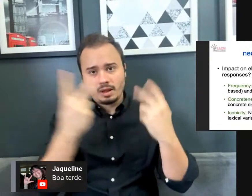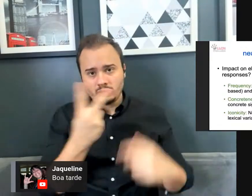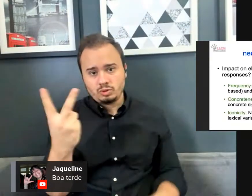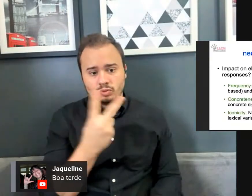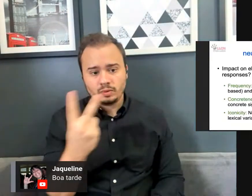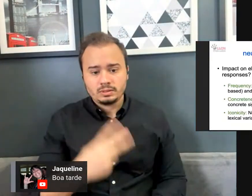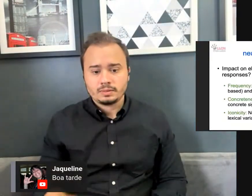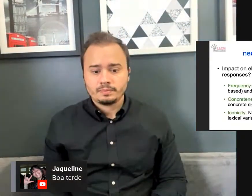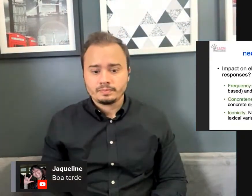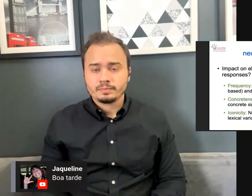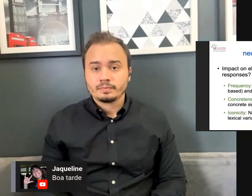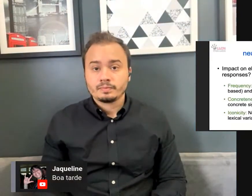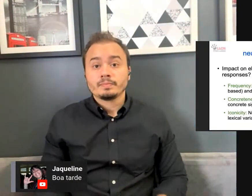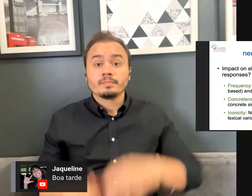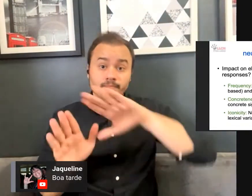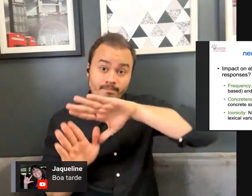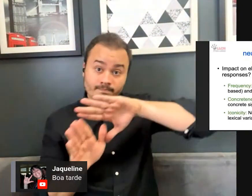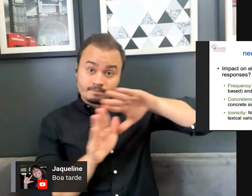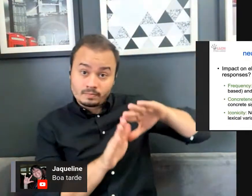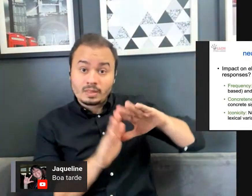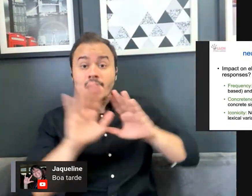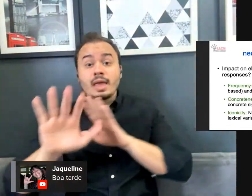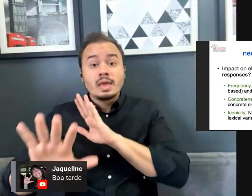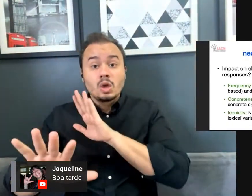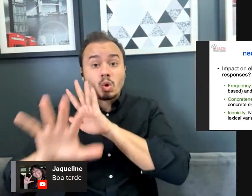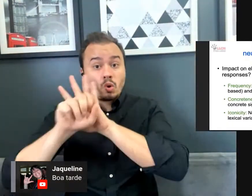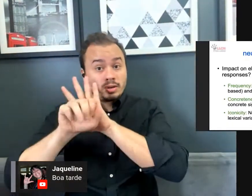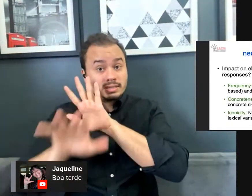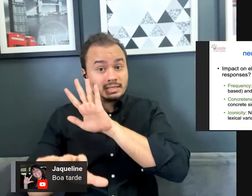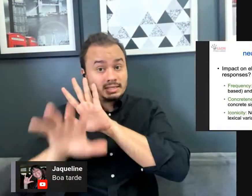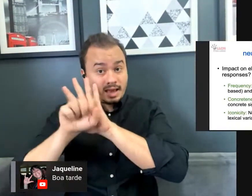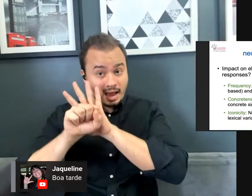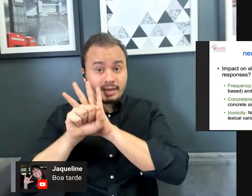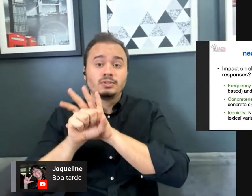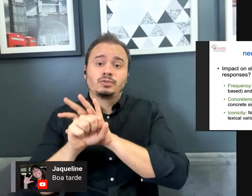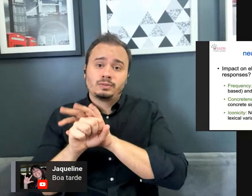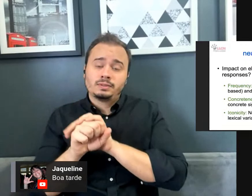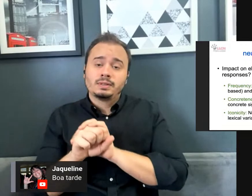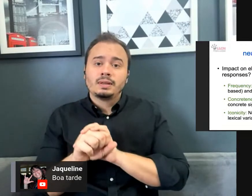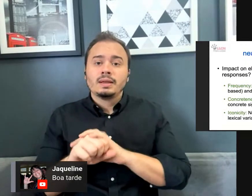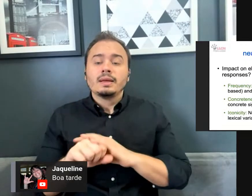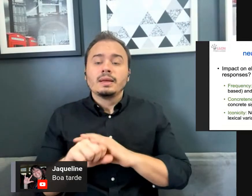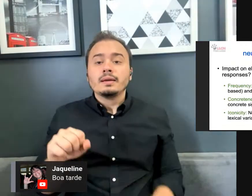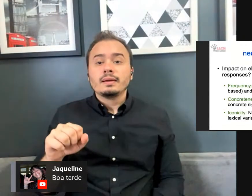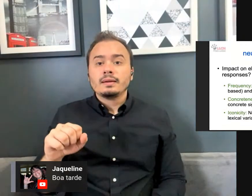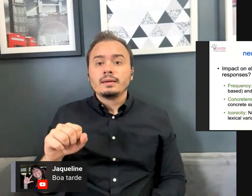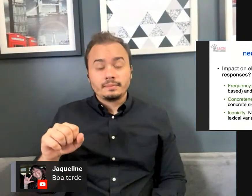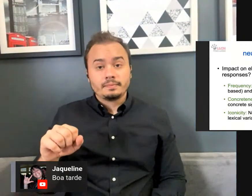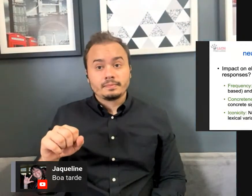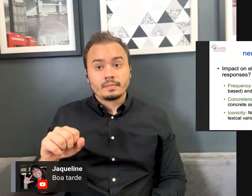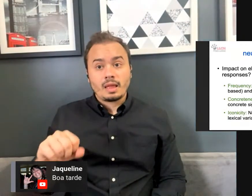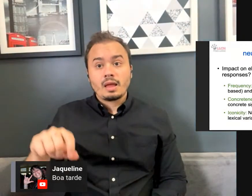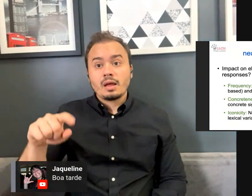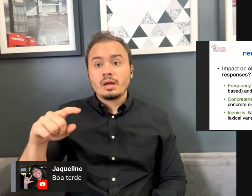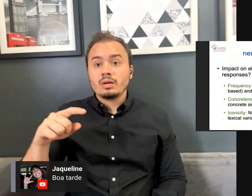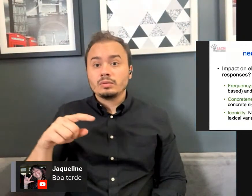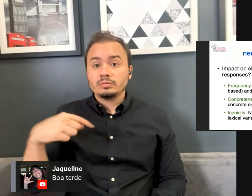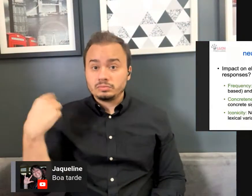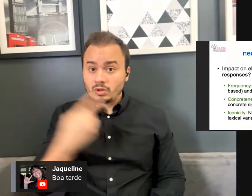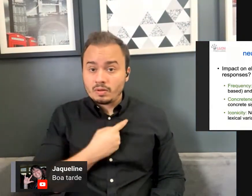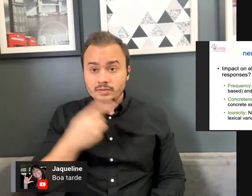With iconicity, which is a sort of sign-specific lexical feature, we saw no neural response that